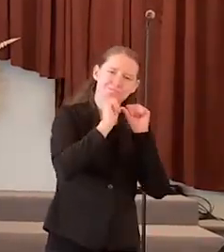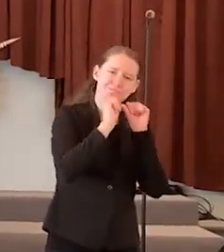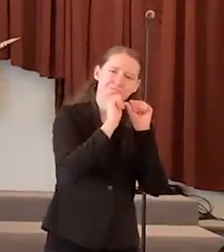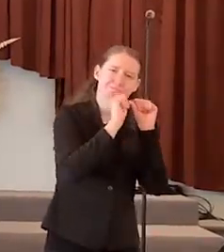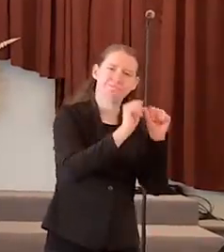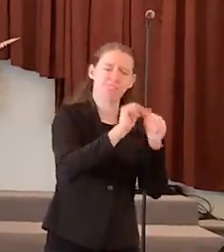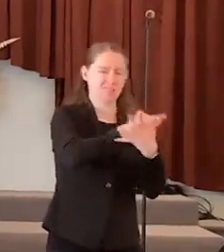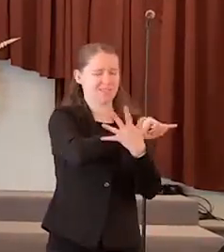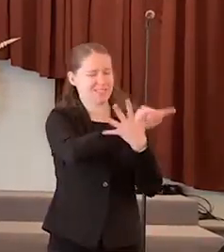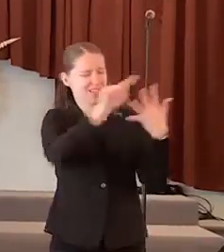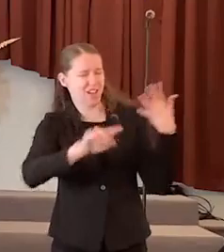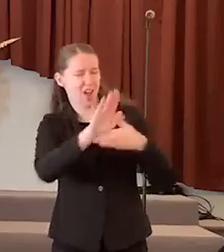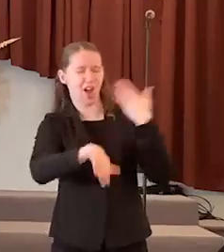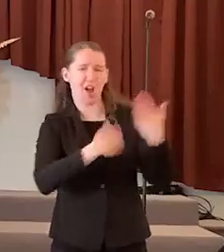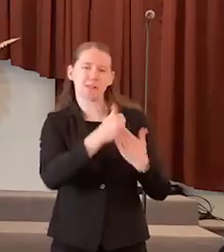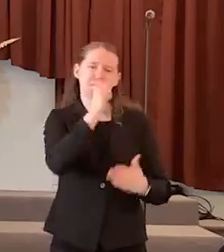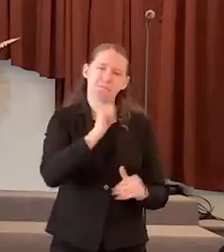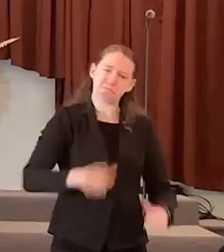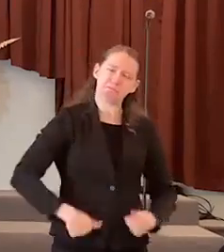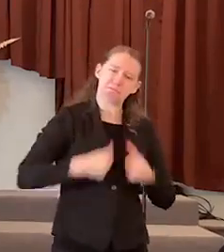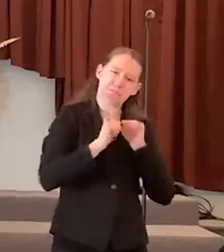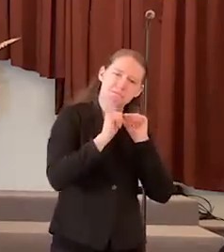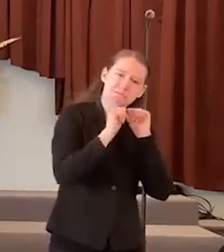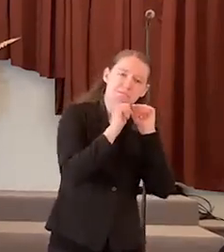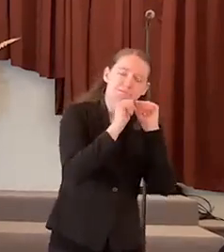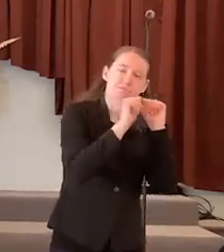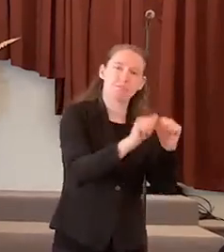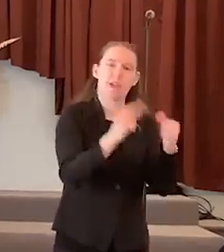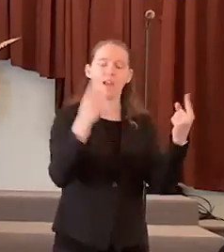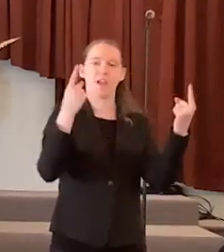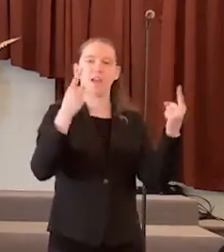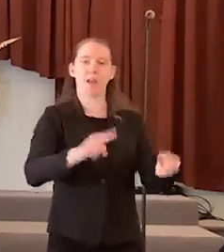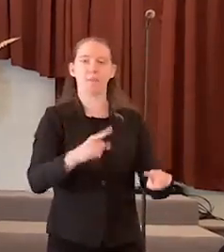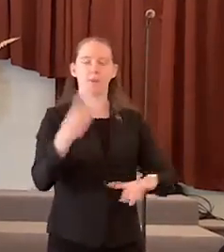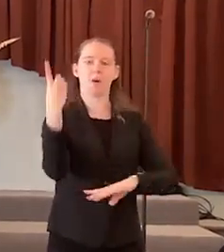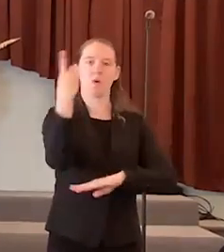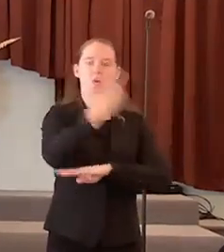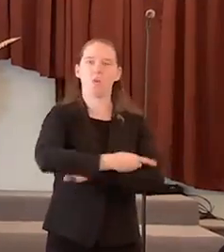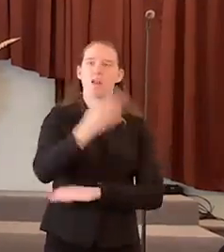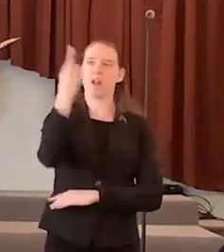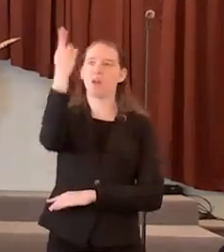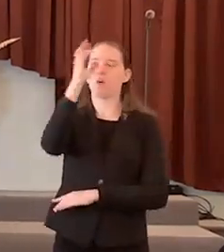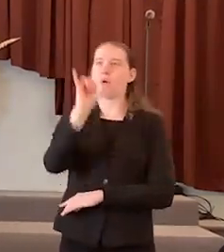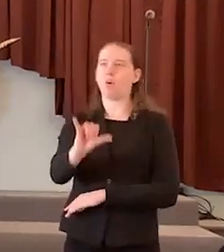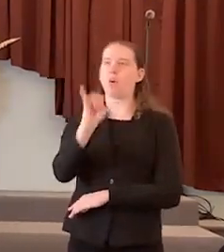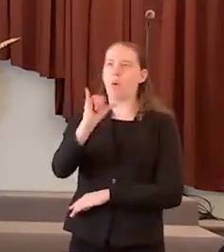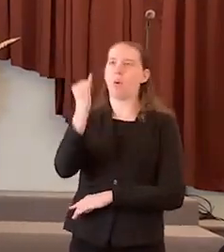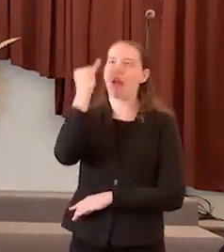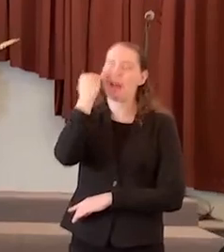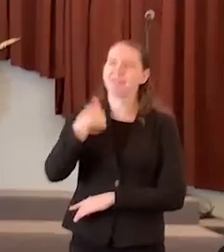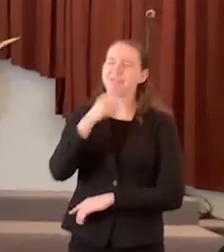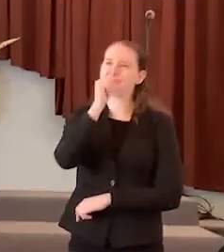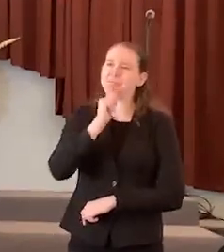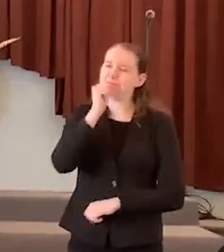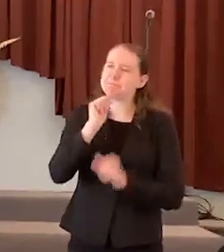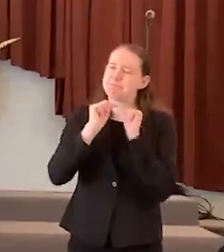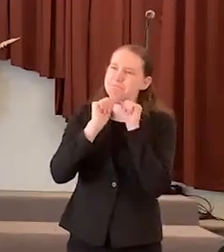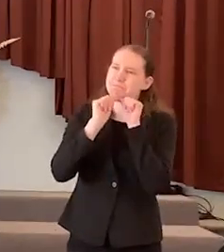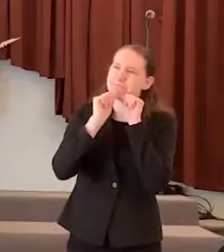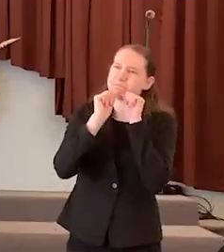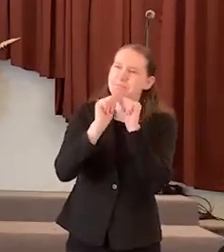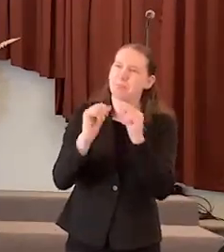Survived it all, but one day he realized, if I can hang on in there,